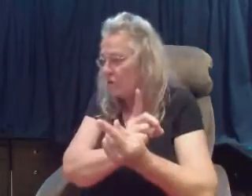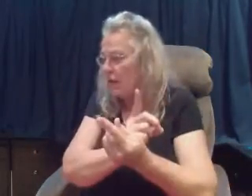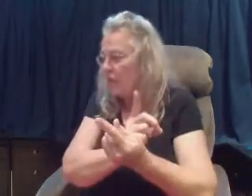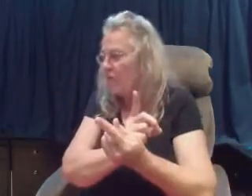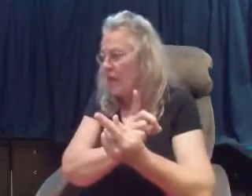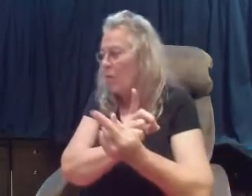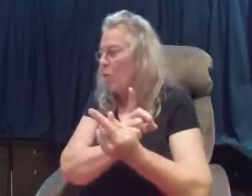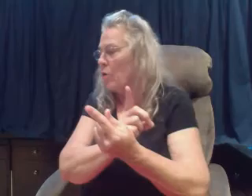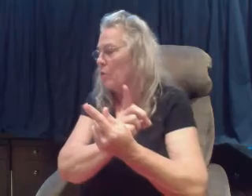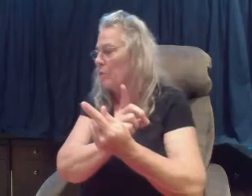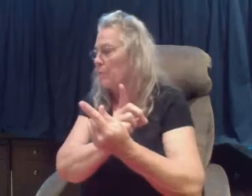reversing that order.